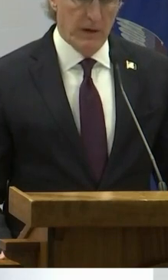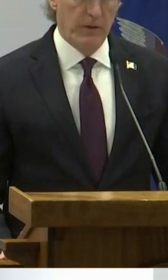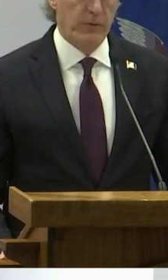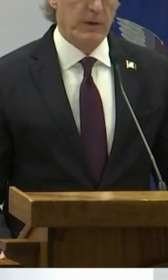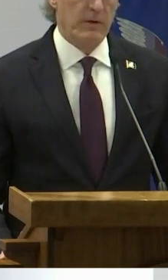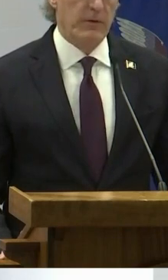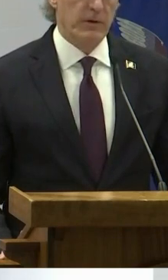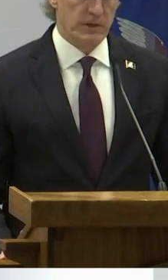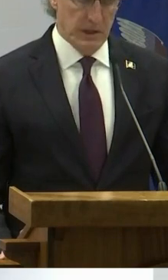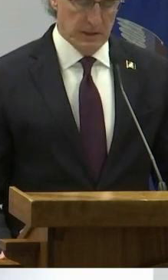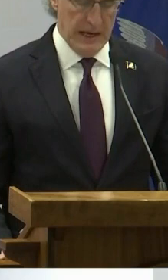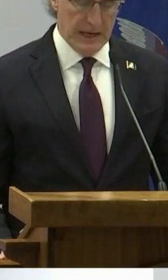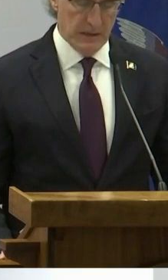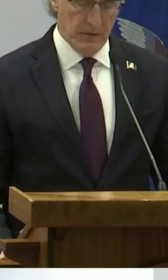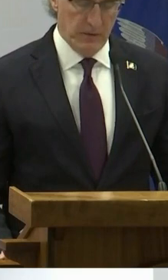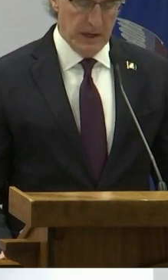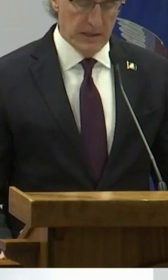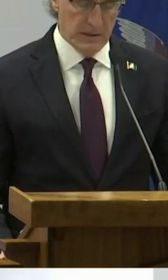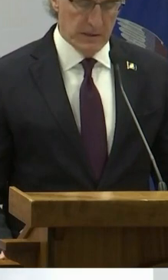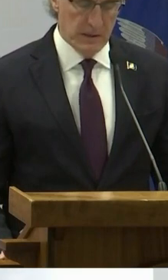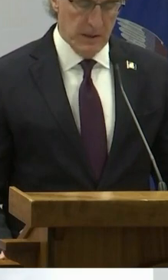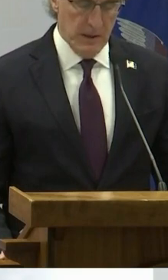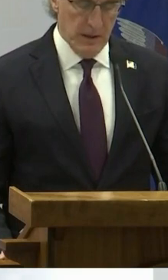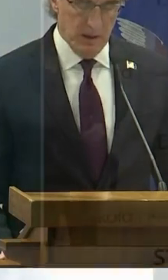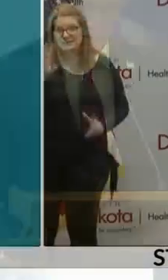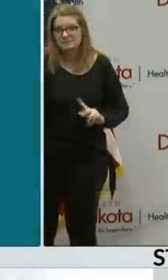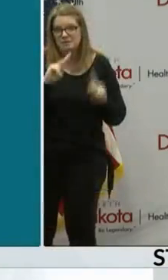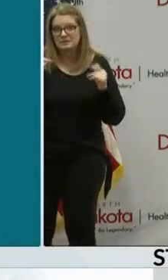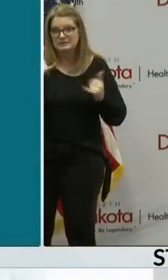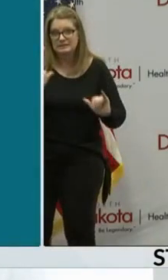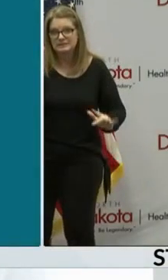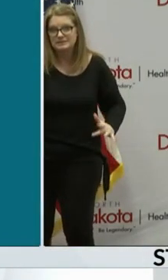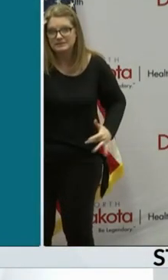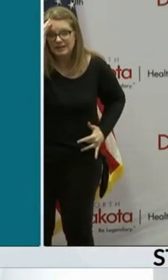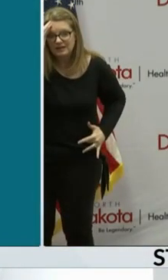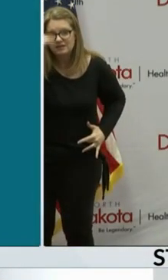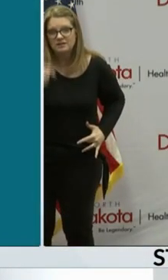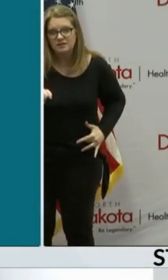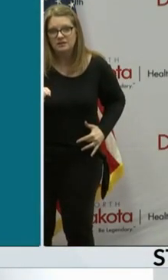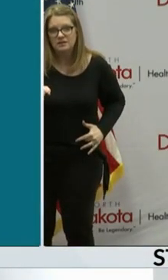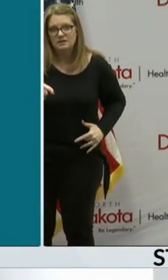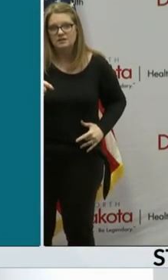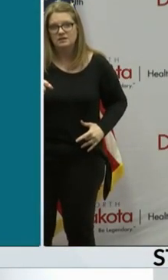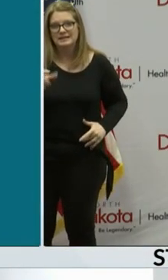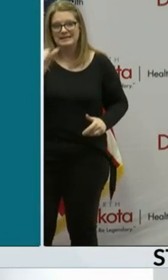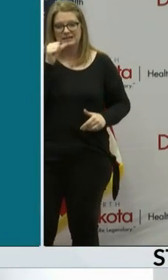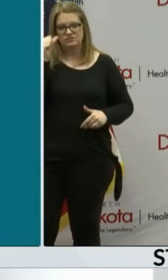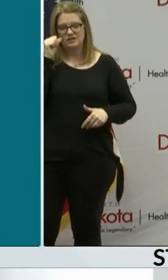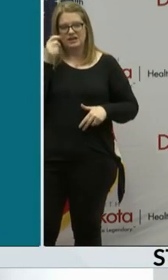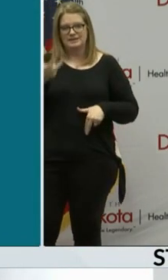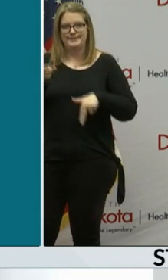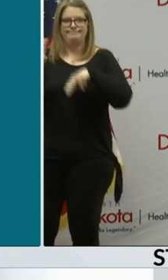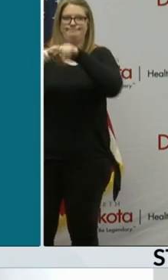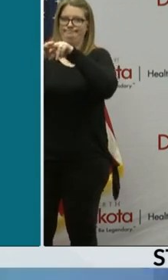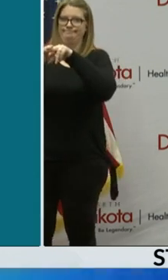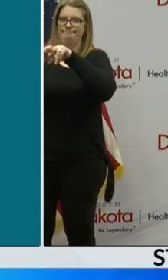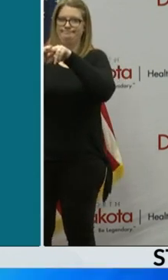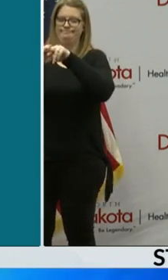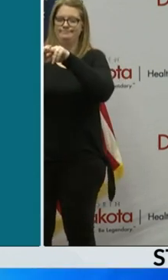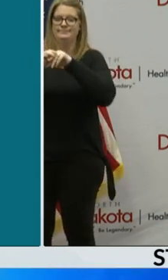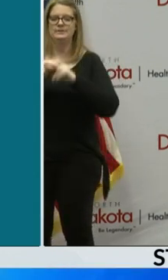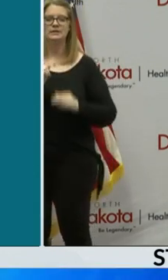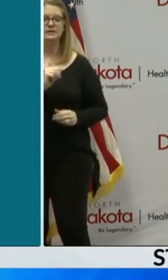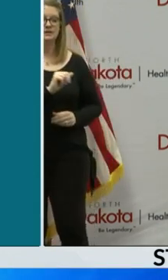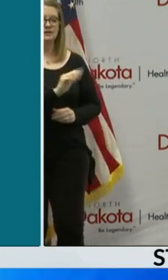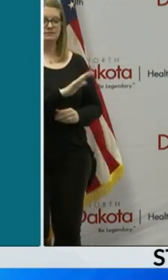actives we're now at 336 actives cases that's a significant rise from yesterday and out of the